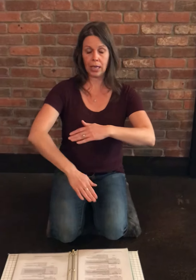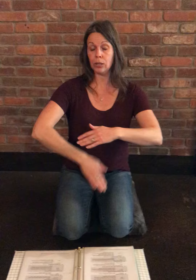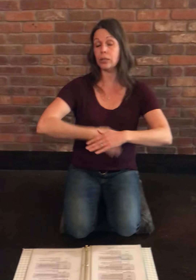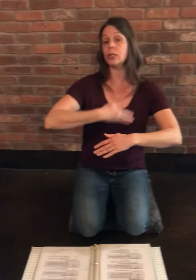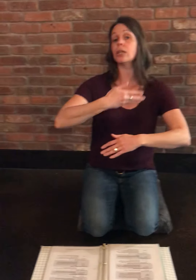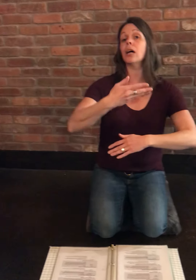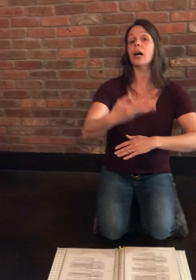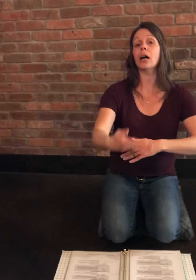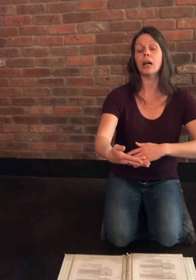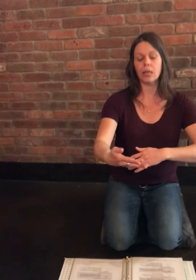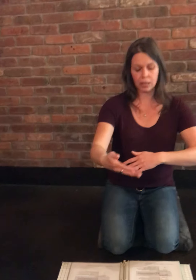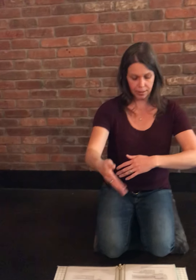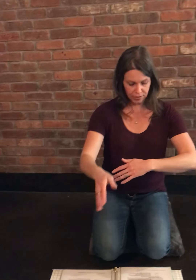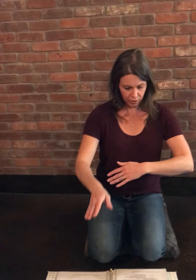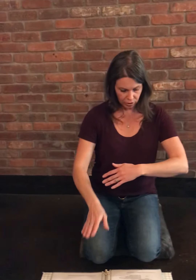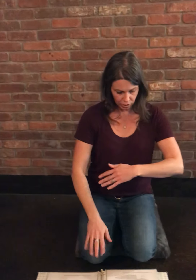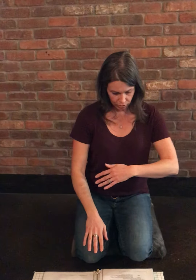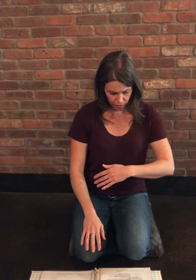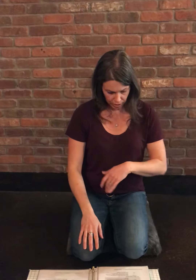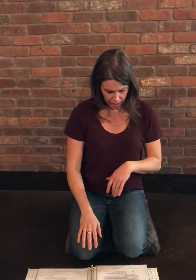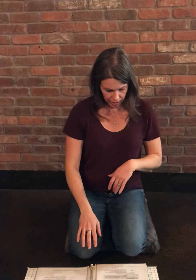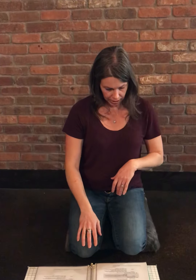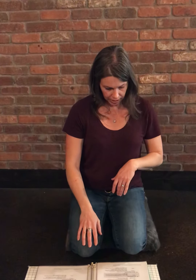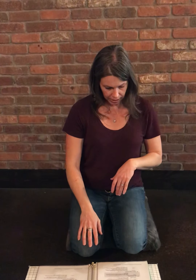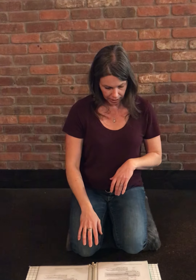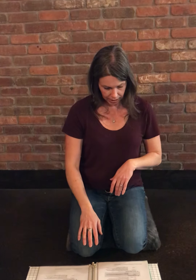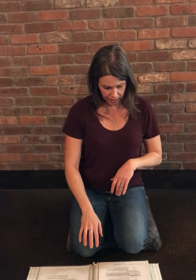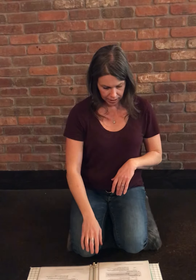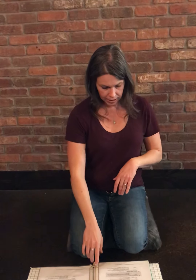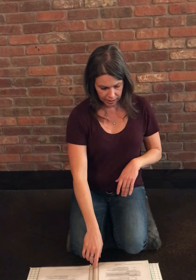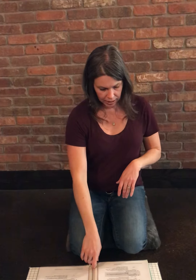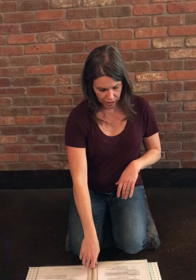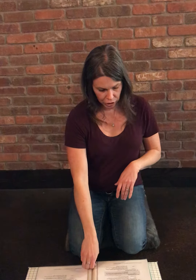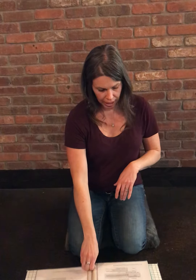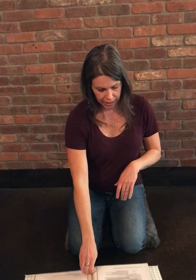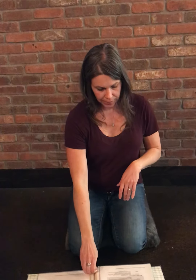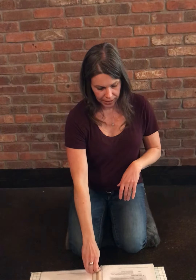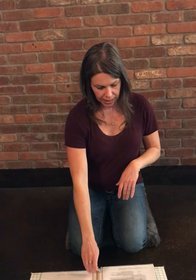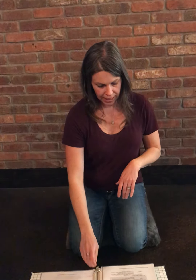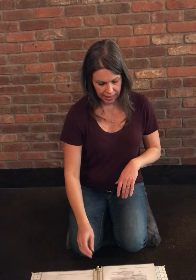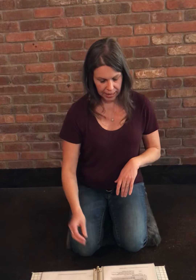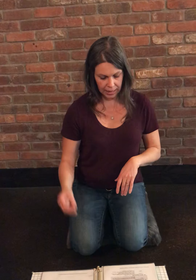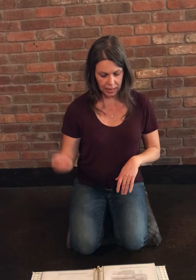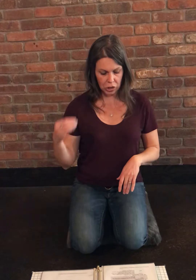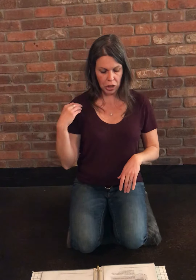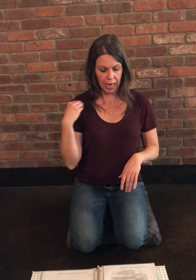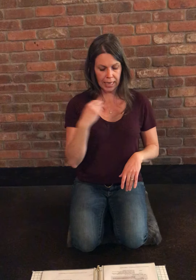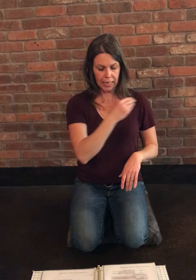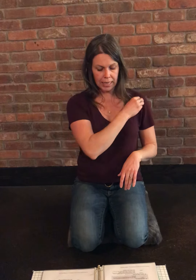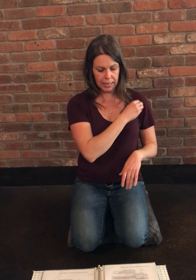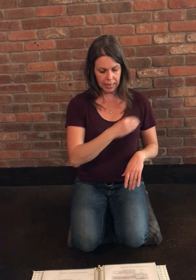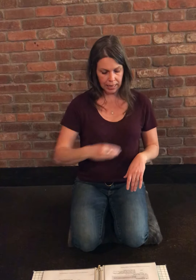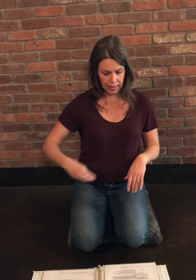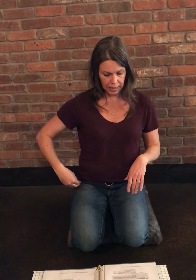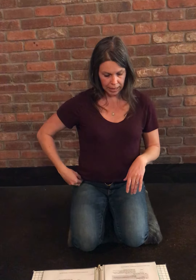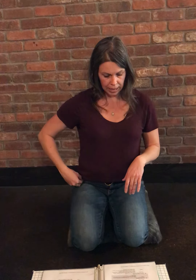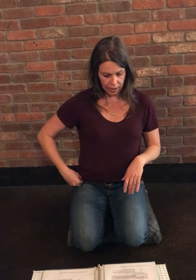like, oh, comes forth new. And China's Ming Dynasty. China's